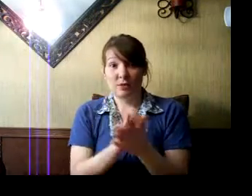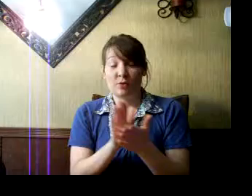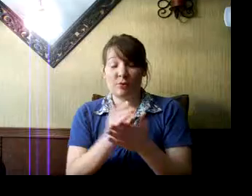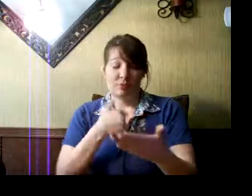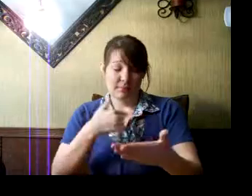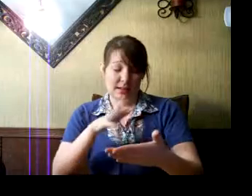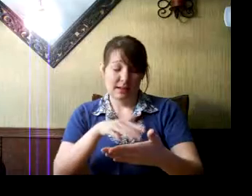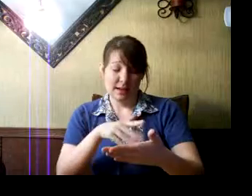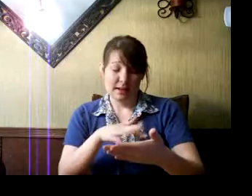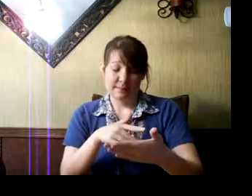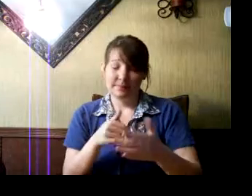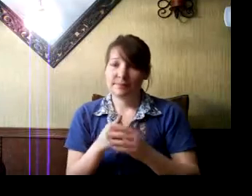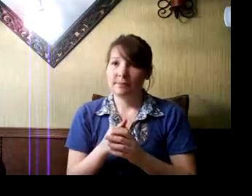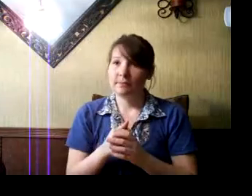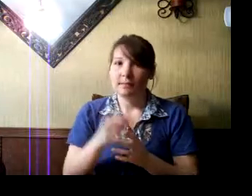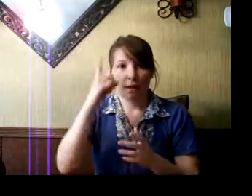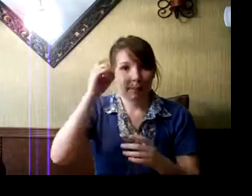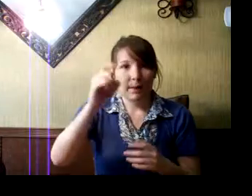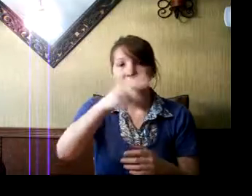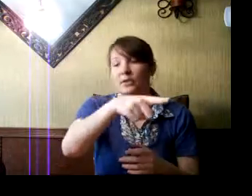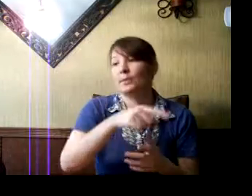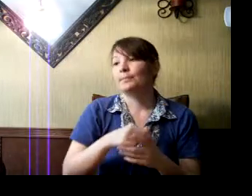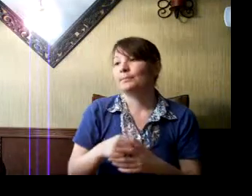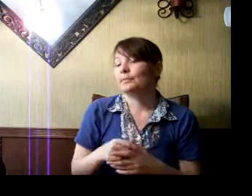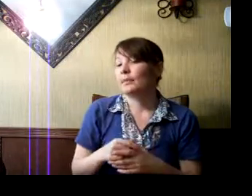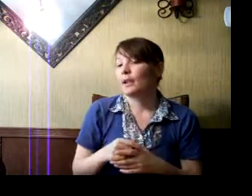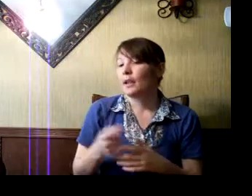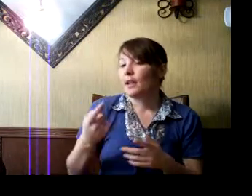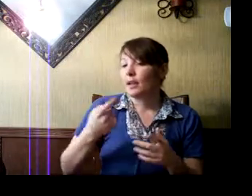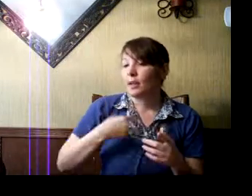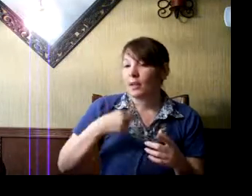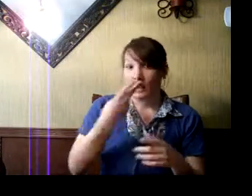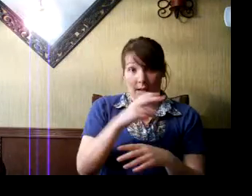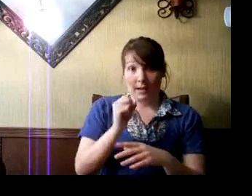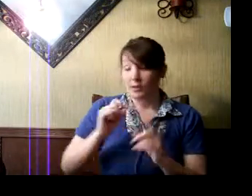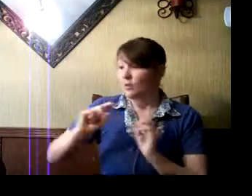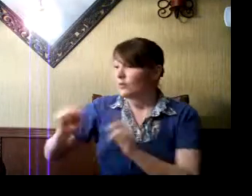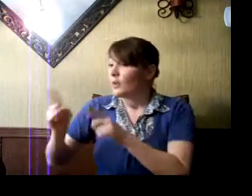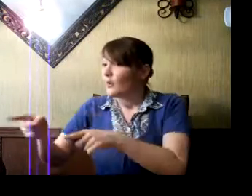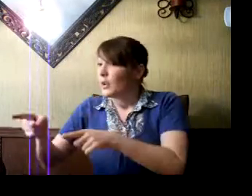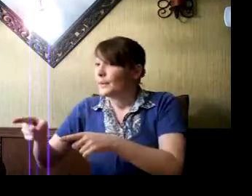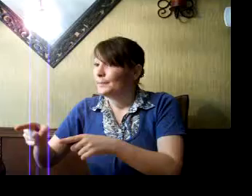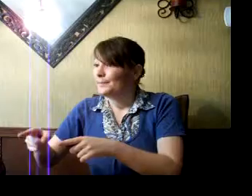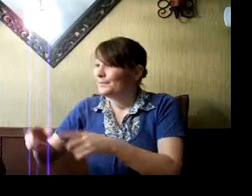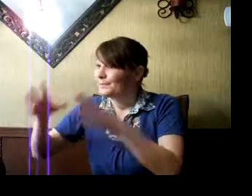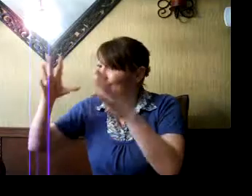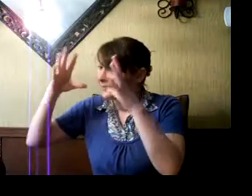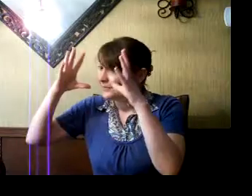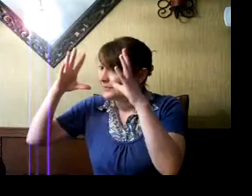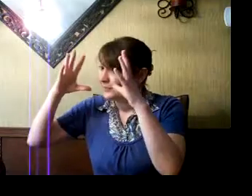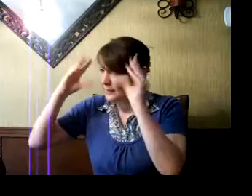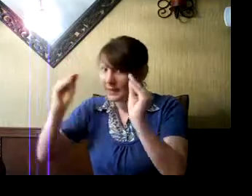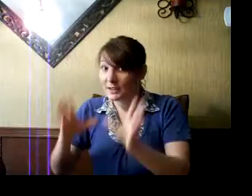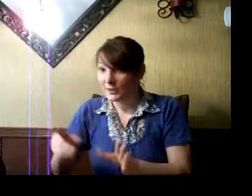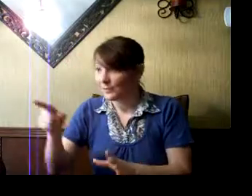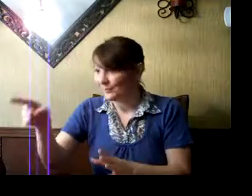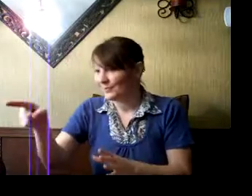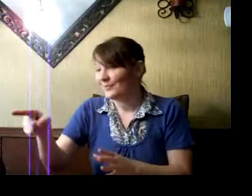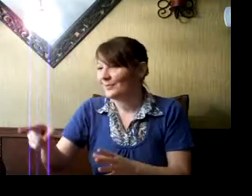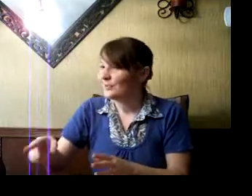Central High School, and ask teachers, tell me about Bloom's taxonomy. What are the 6 levels of Bloom's taxonomy? Do you use